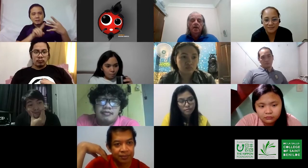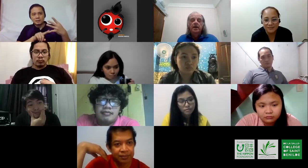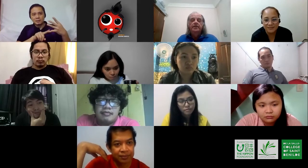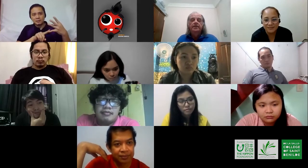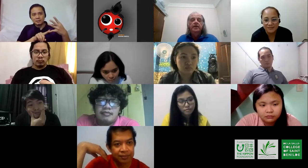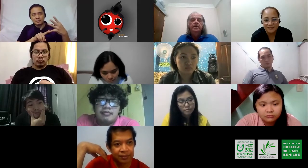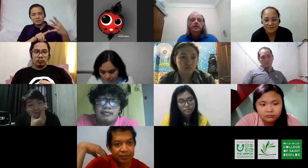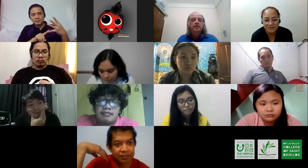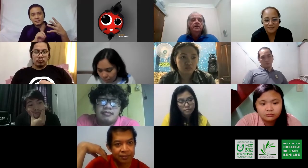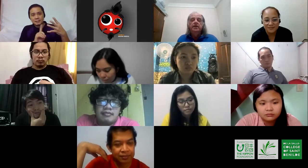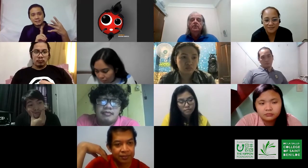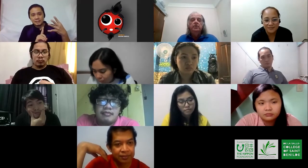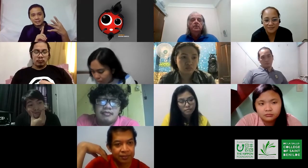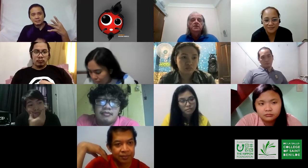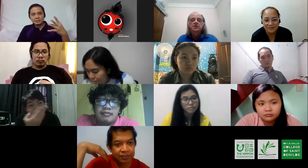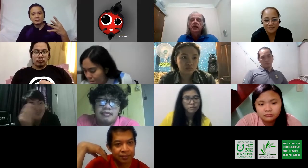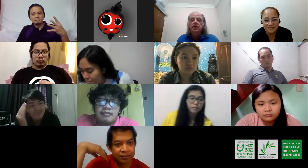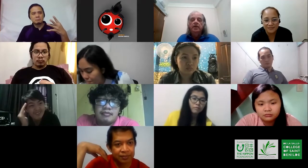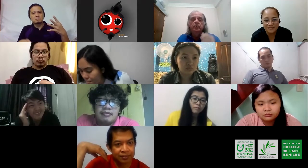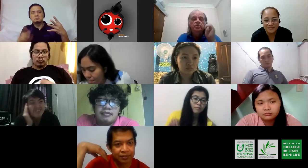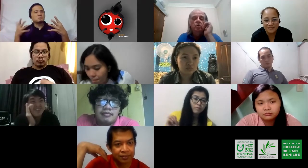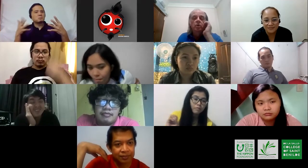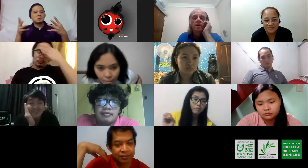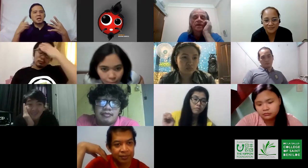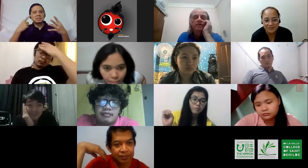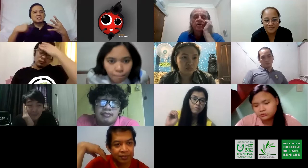and D, neither a sign language nor a deaf culture.